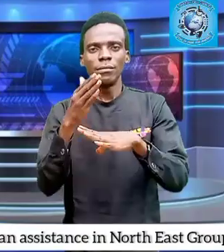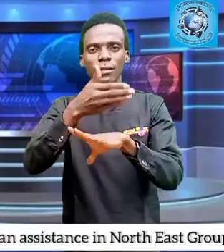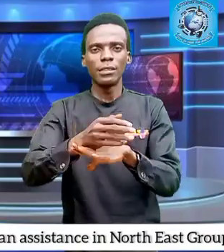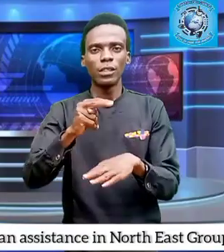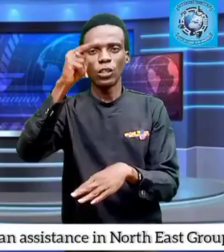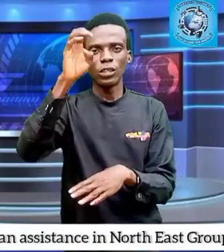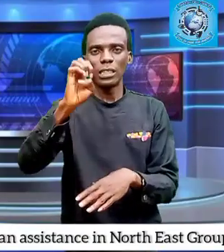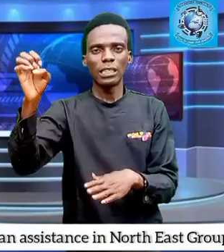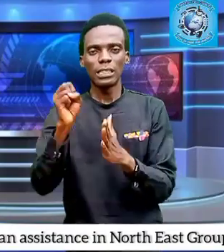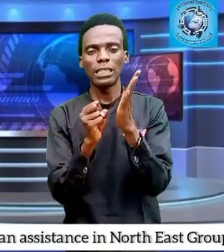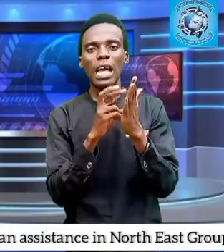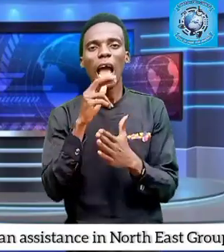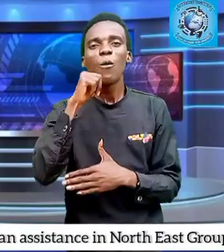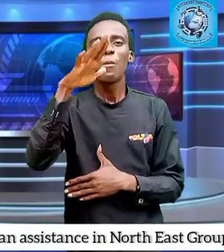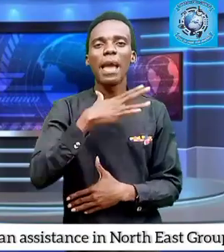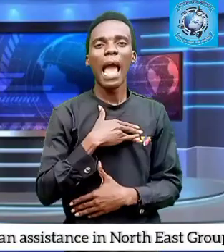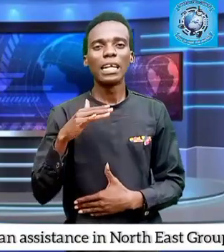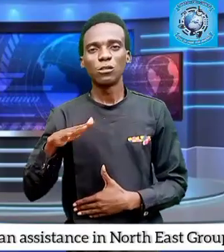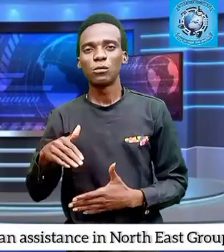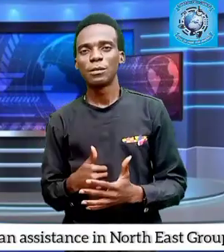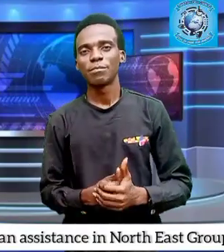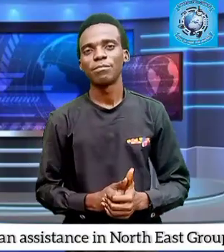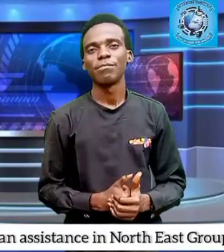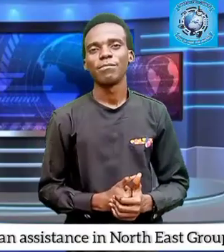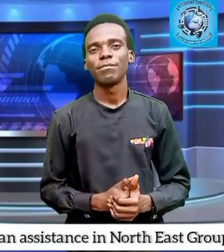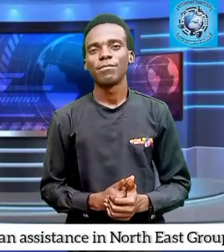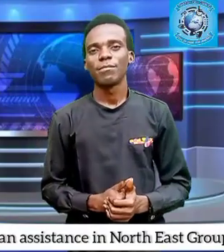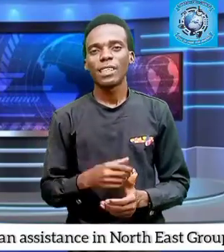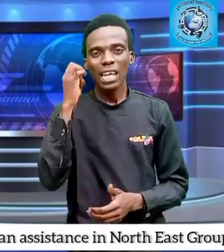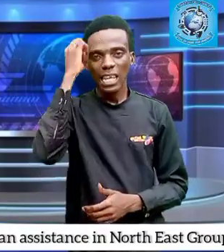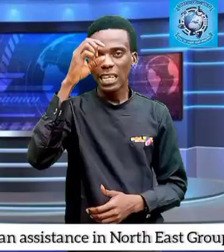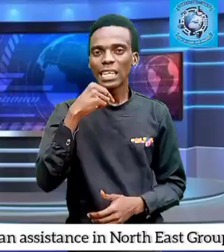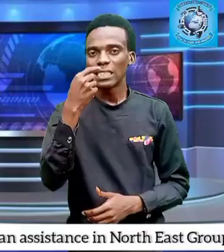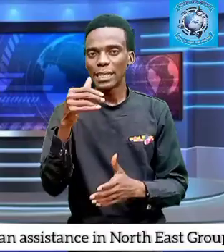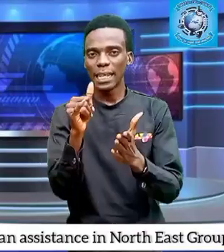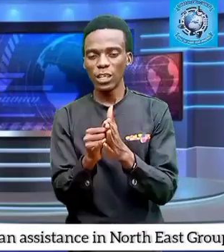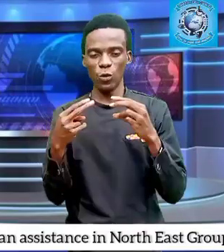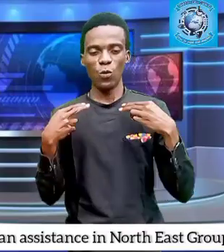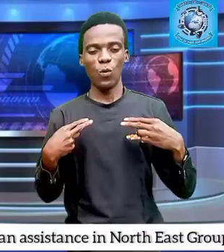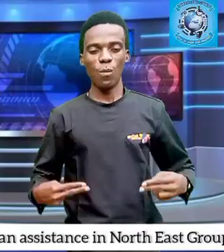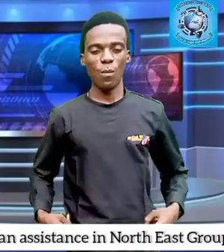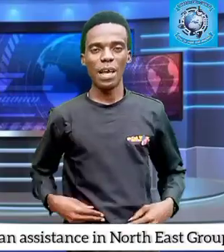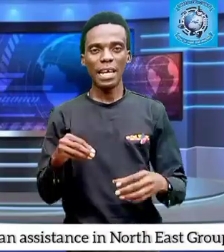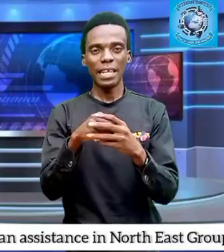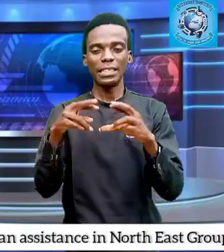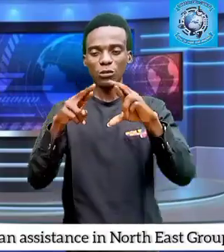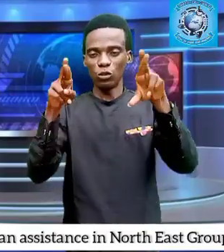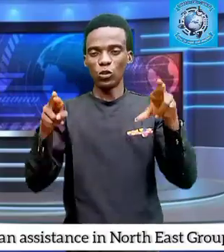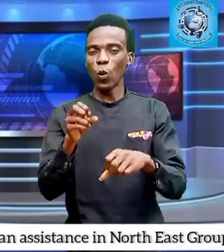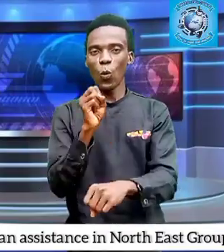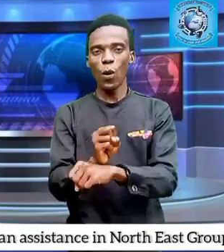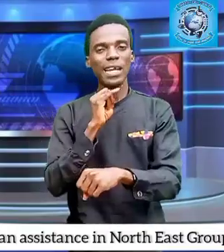states are women and children. He said that humanitarian in the region work